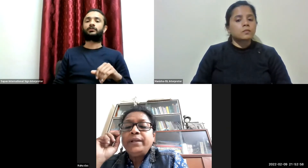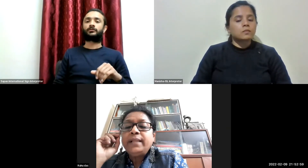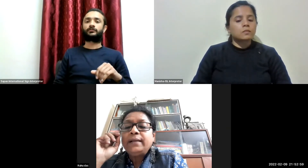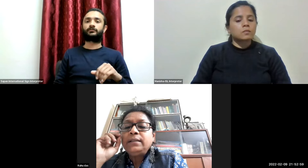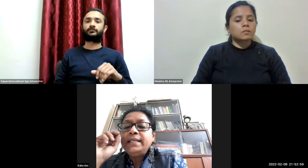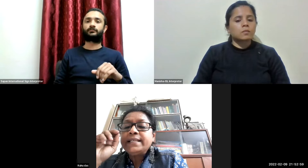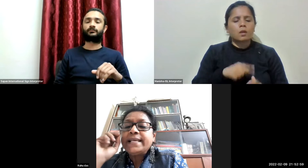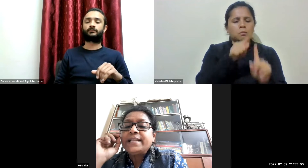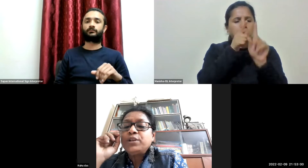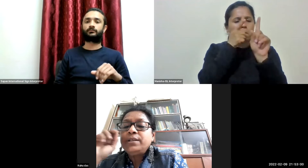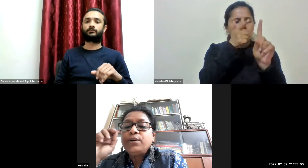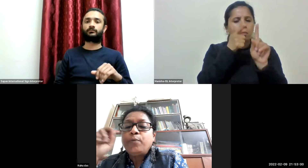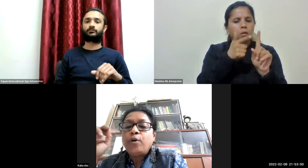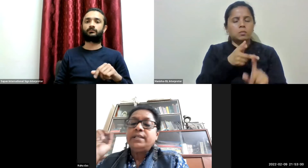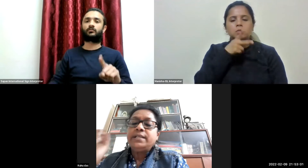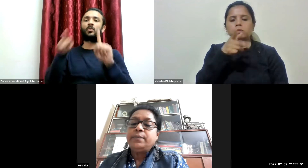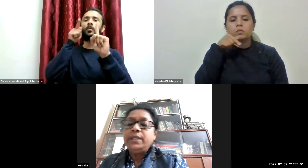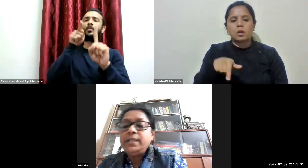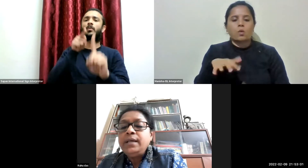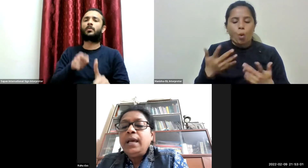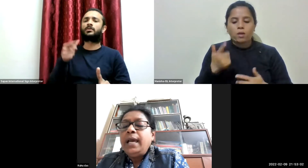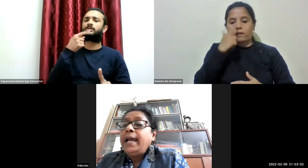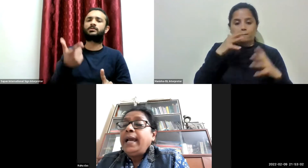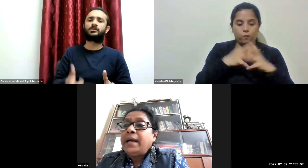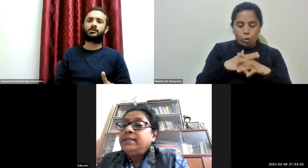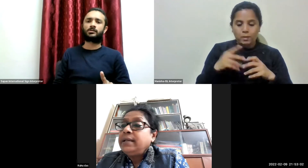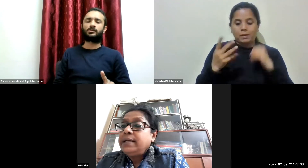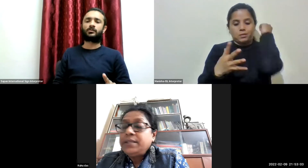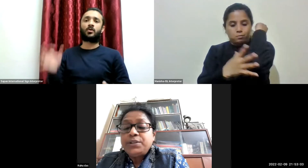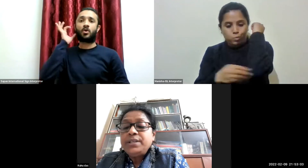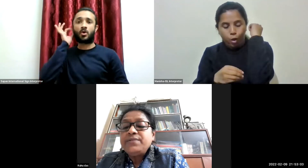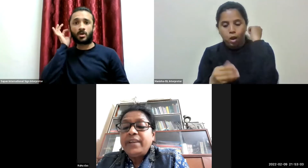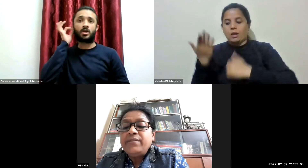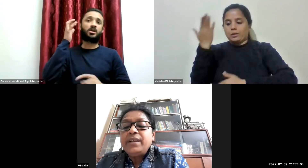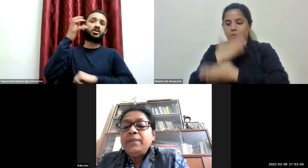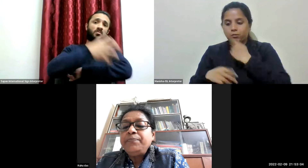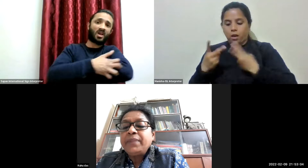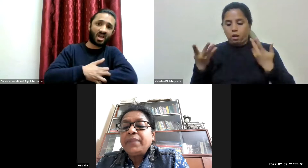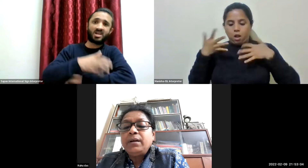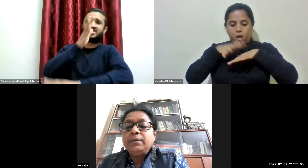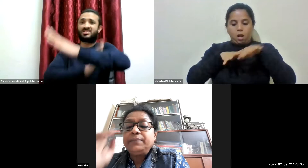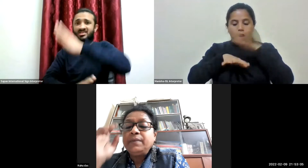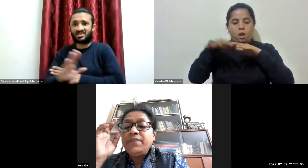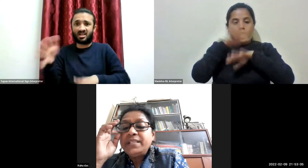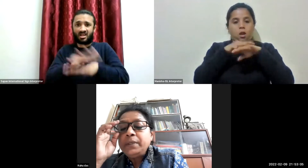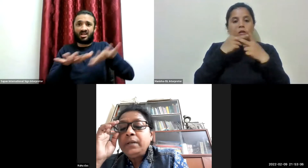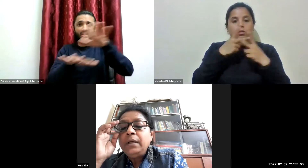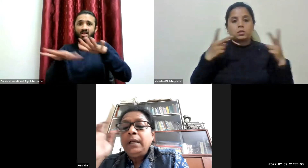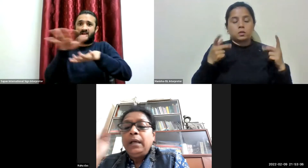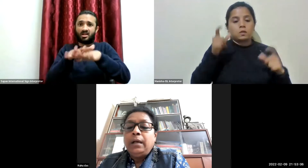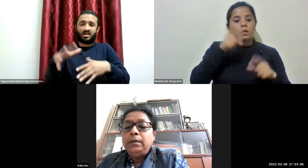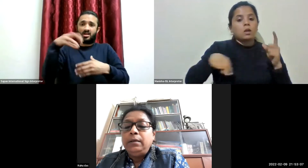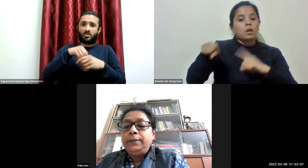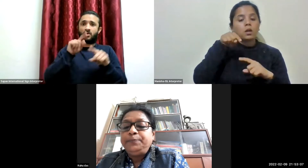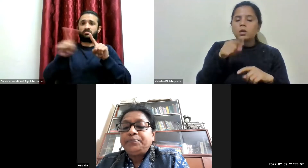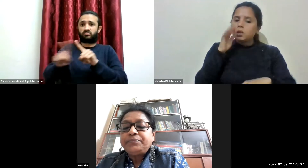pointedly point that intersectionality of poverty, disability and marginalization is very, very visible.